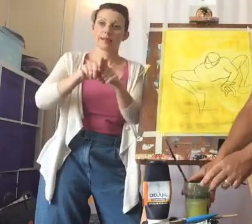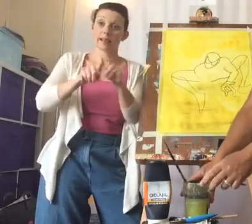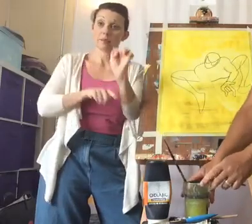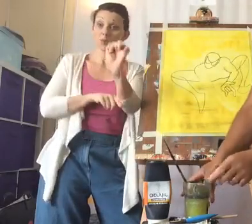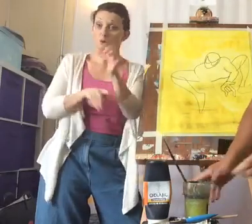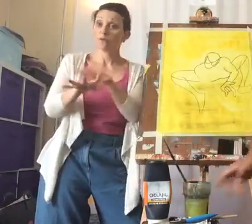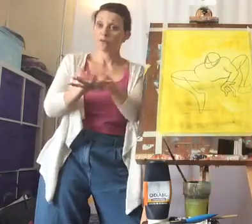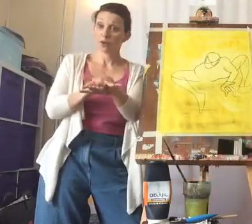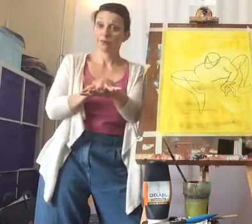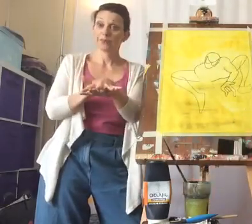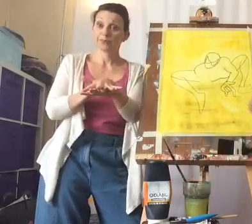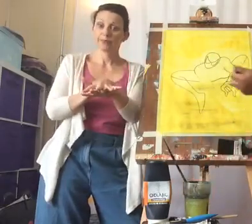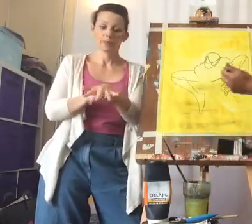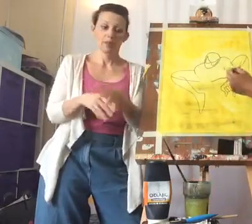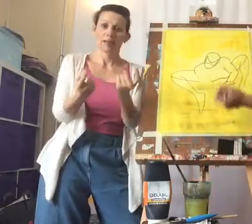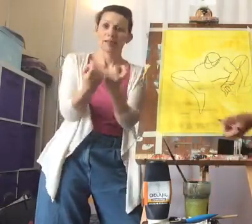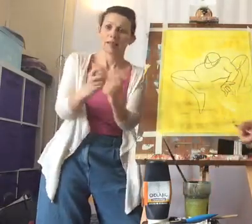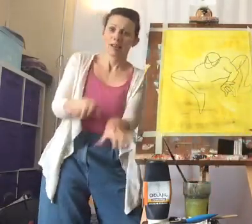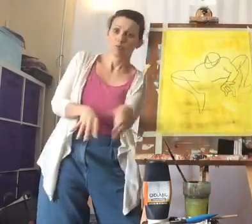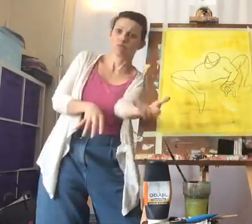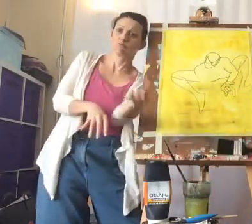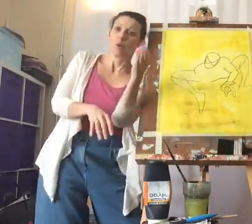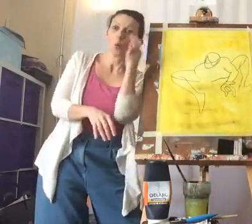Need not a bottle of water